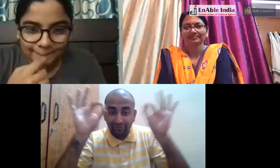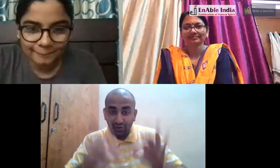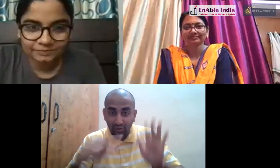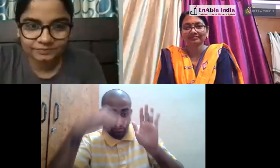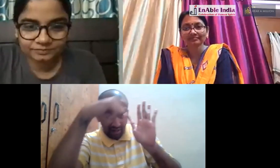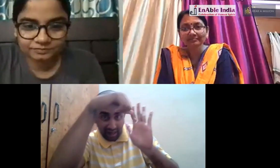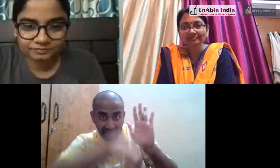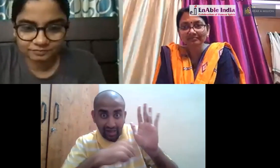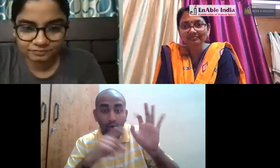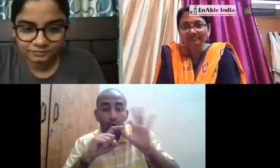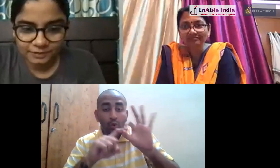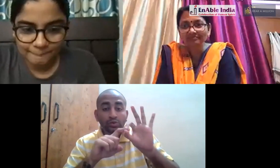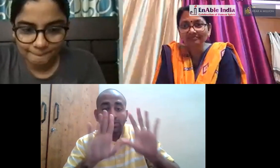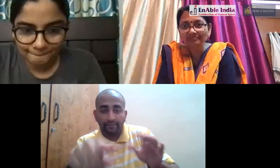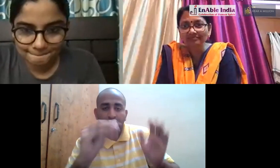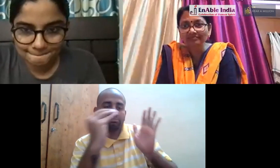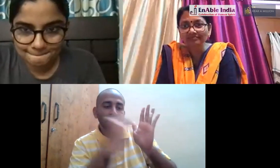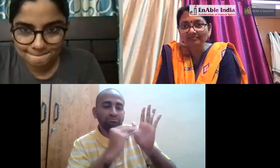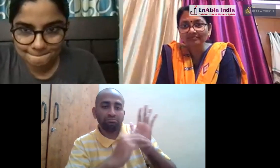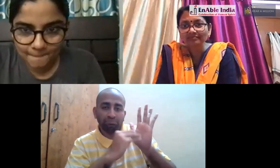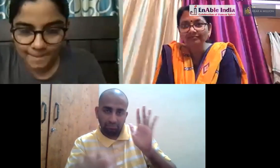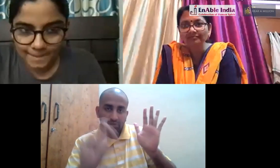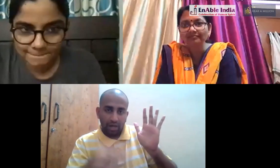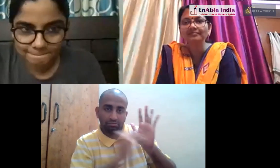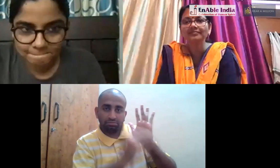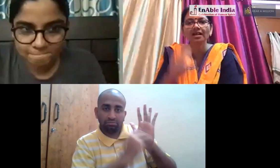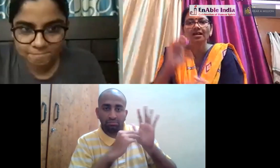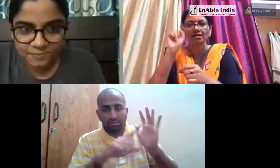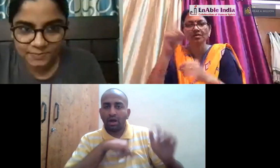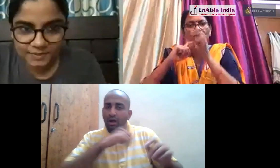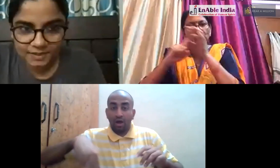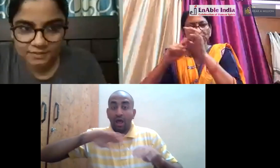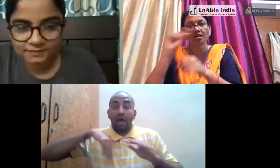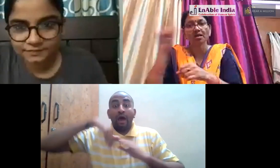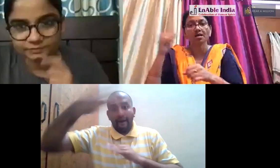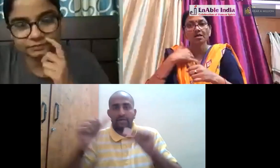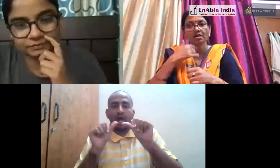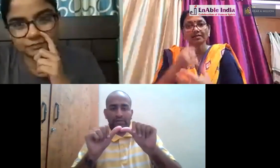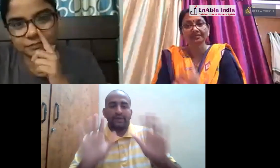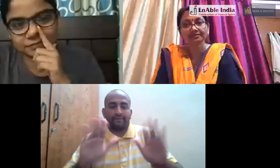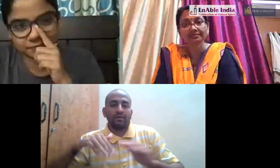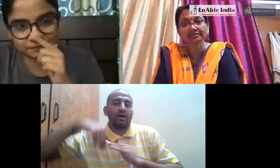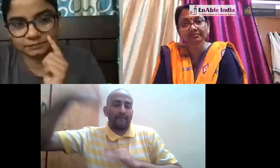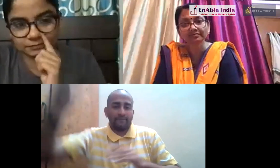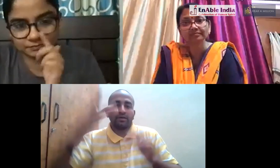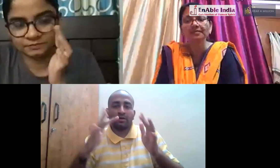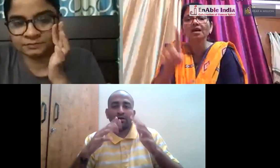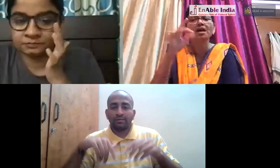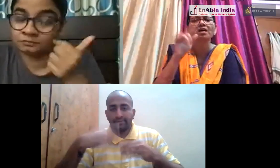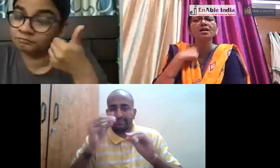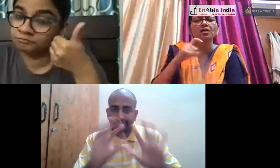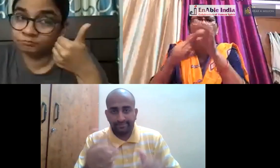any question, and you can look on the ISL translation of the question, and if you have any doubt, you can put on the